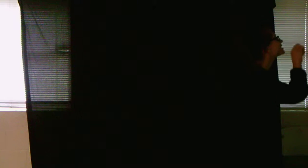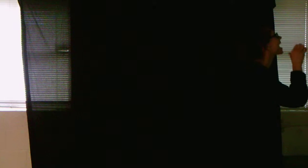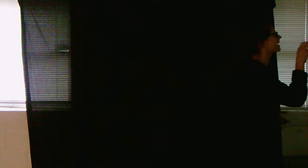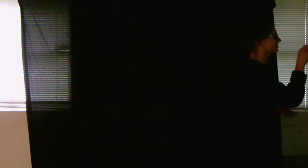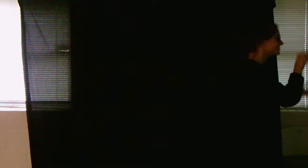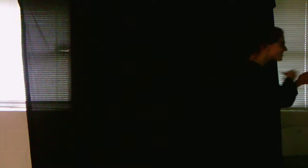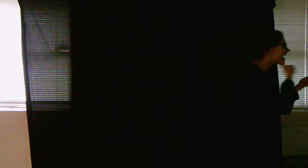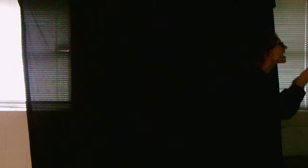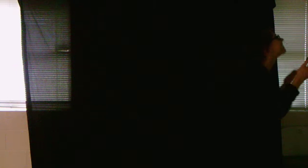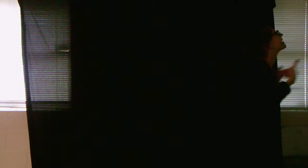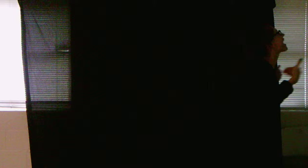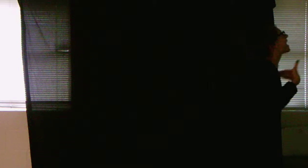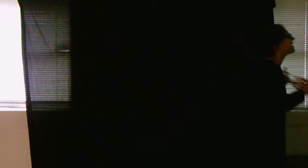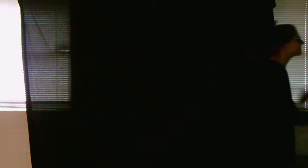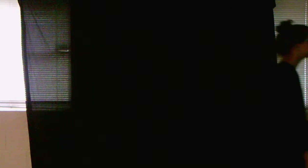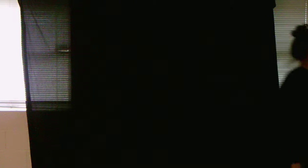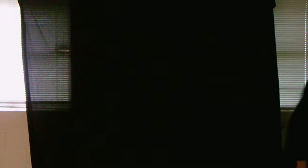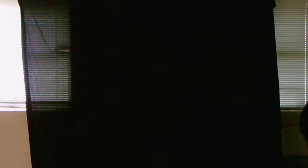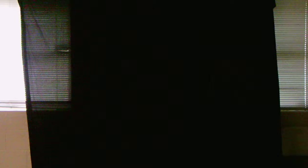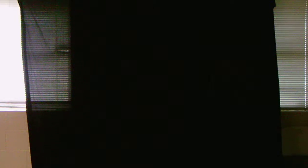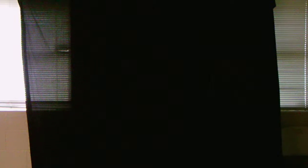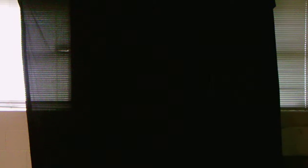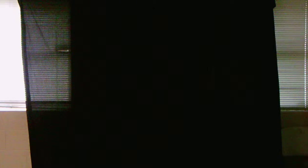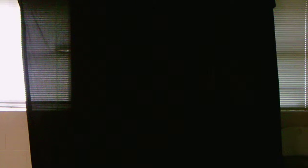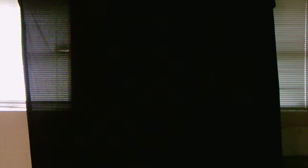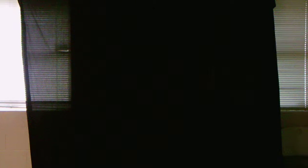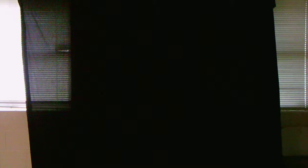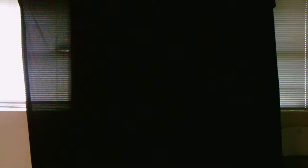So you bring out some of your mother's homemade blackberry jam.